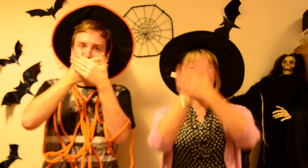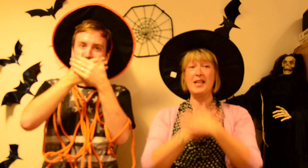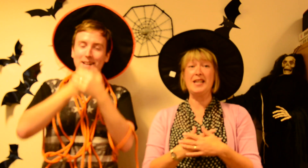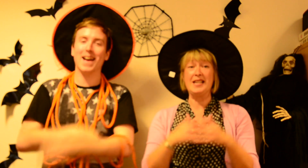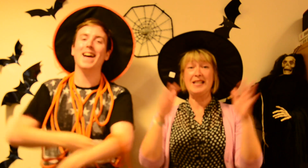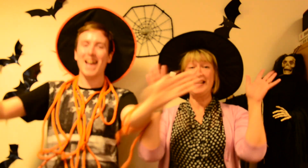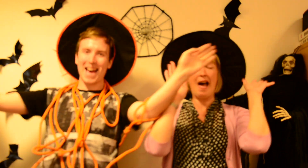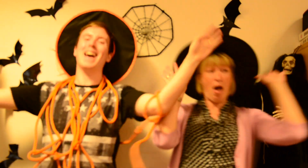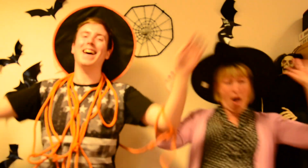Halloween!